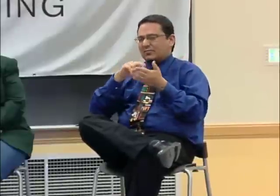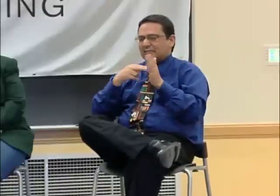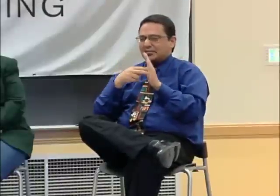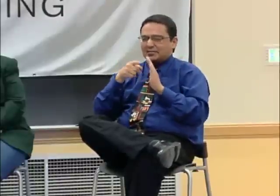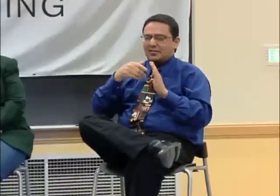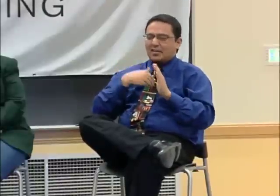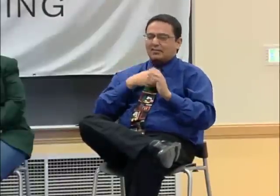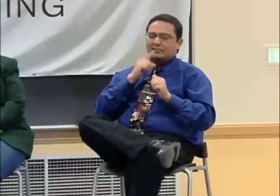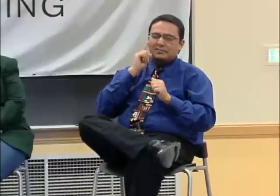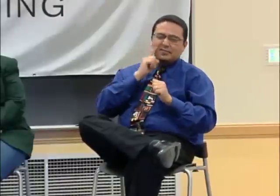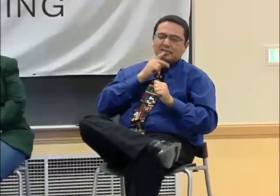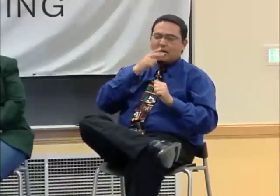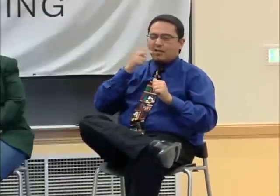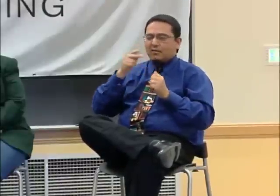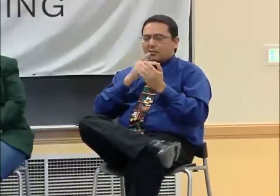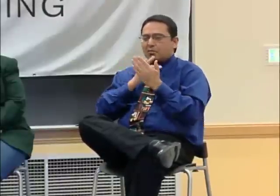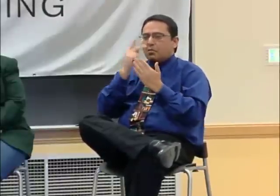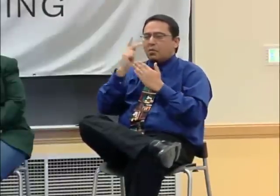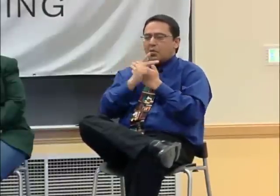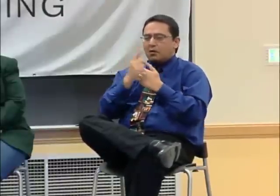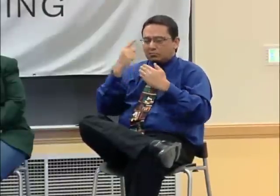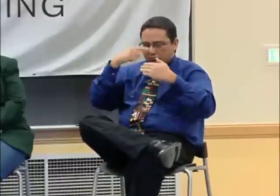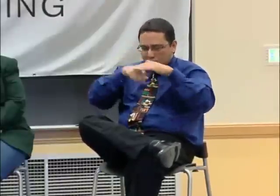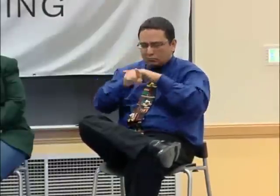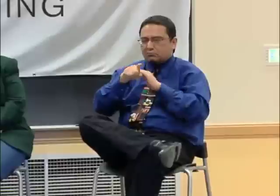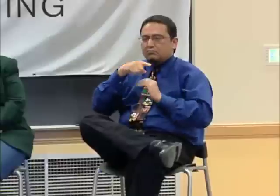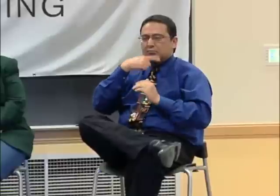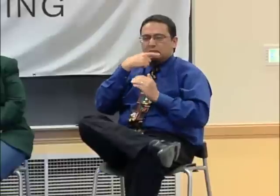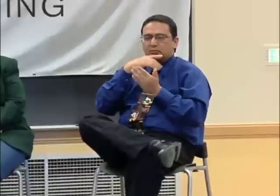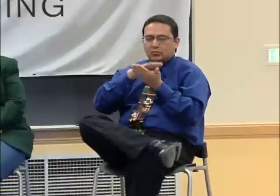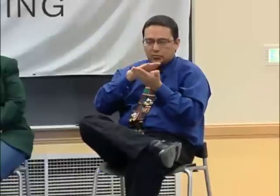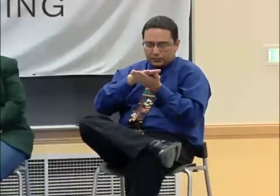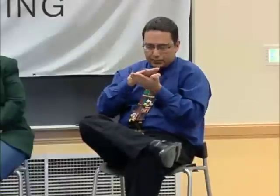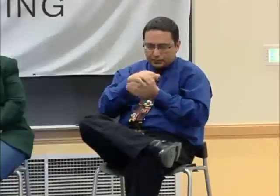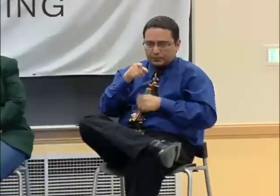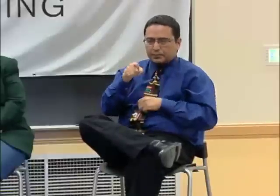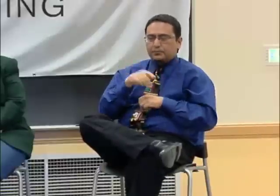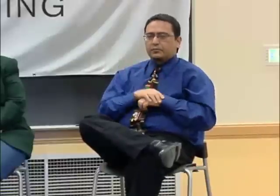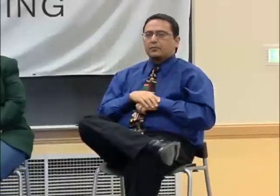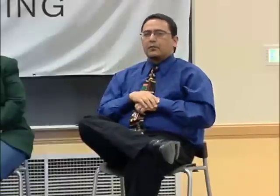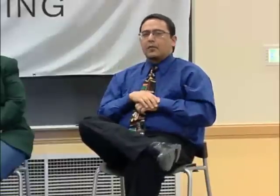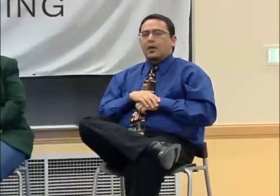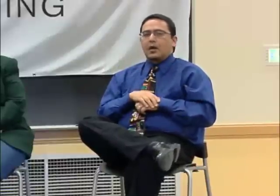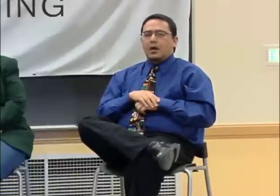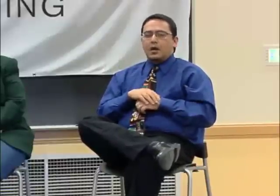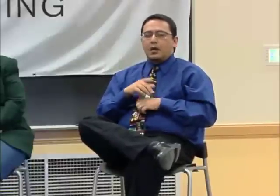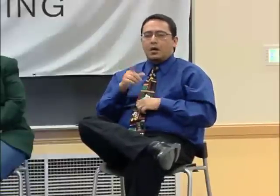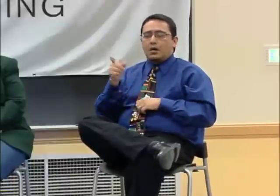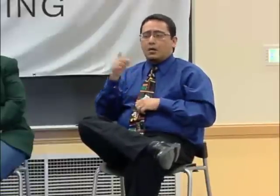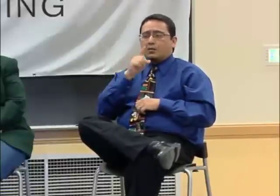I did go to a residential school. Actually, I went to a mainstream school. They did have a deaf hard of hearing